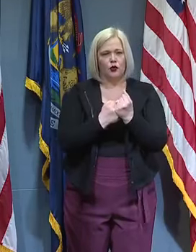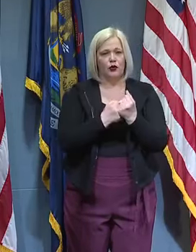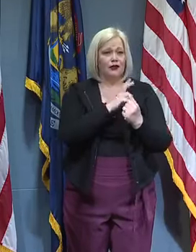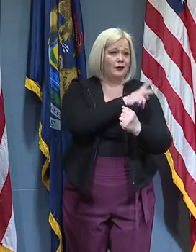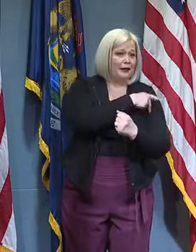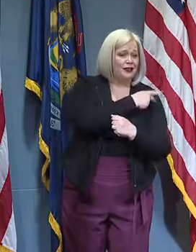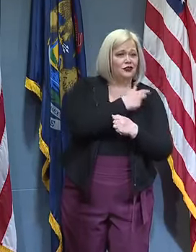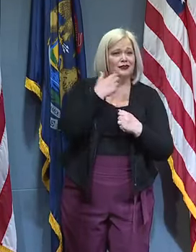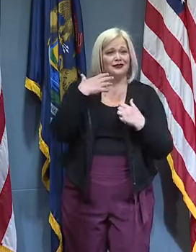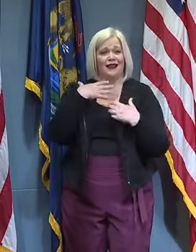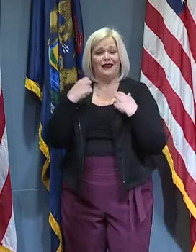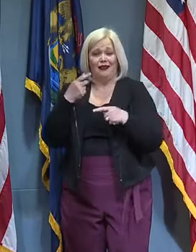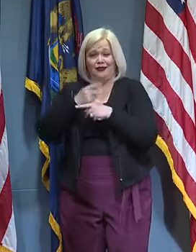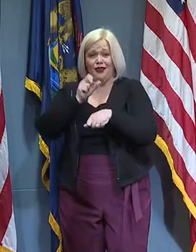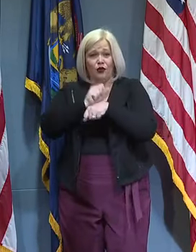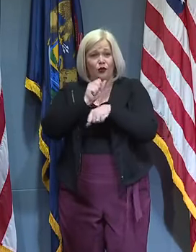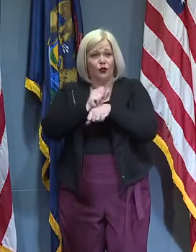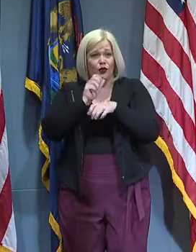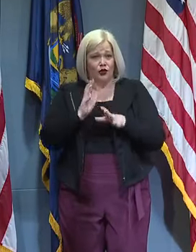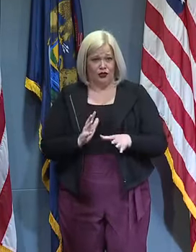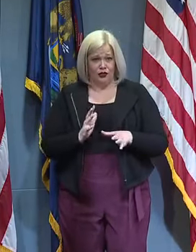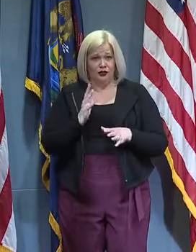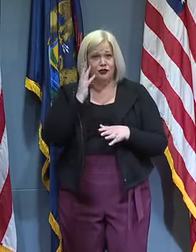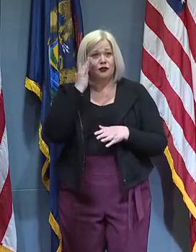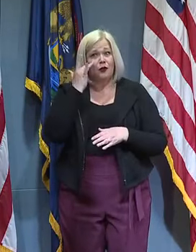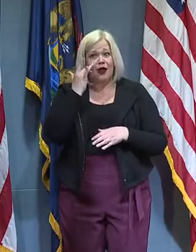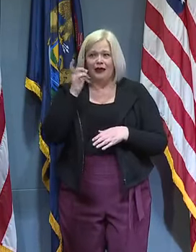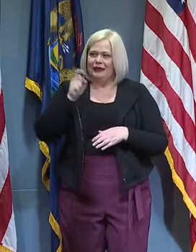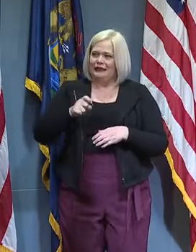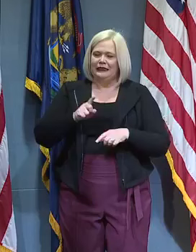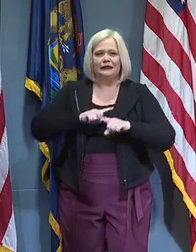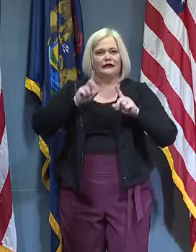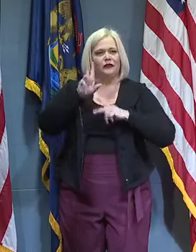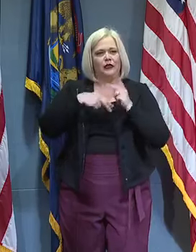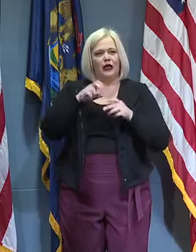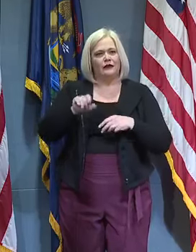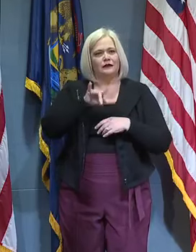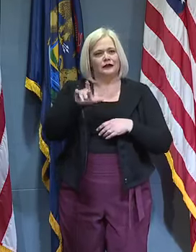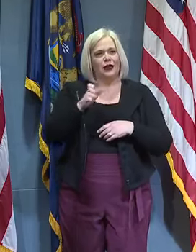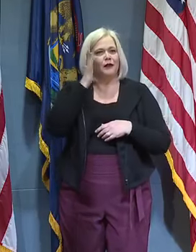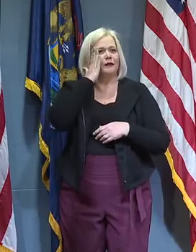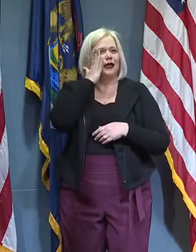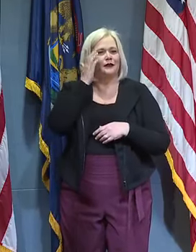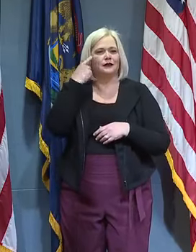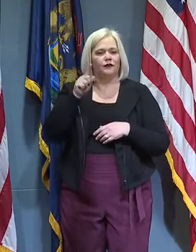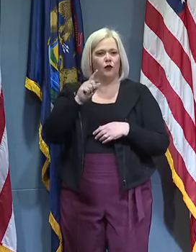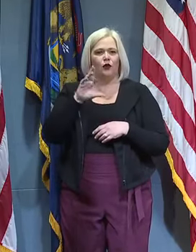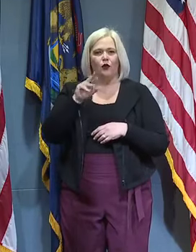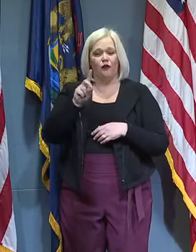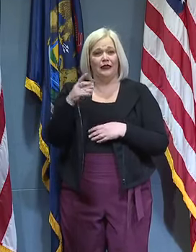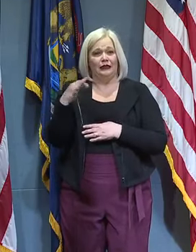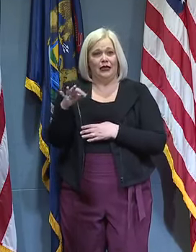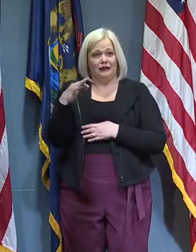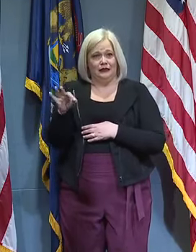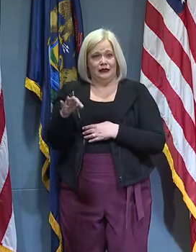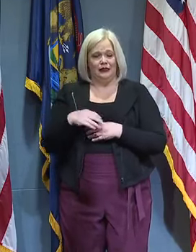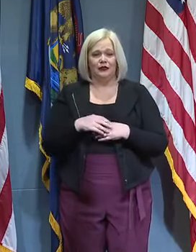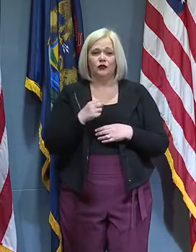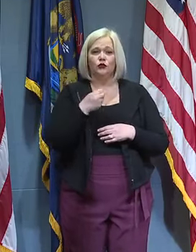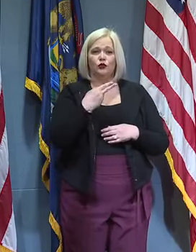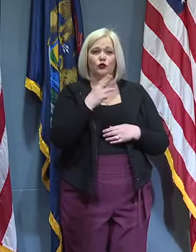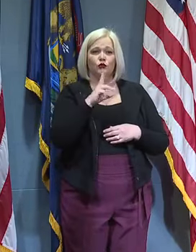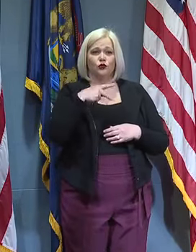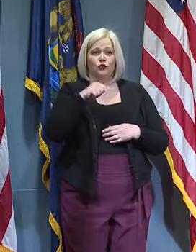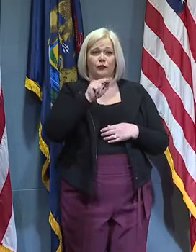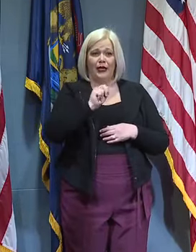unprecedented high demand for patient platforms in the midst of COVID-19. Shoepan Aluminum and